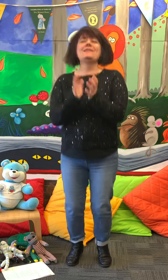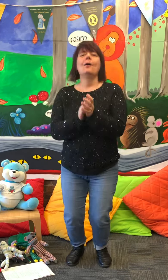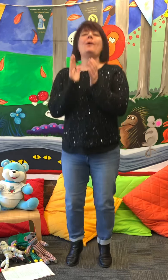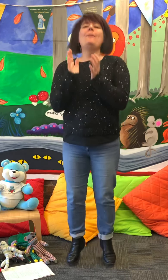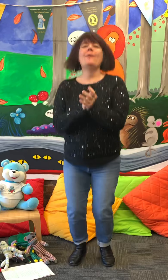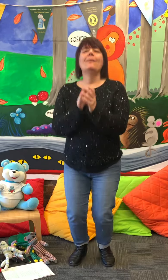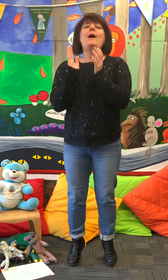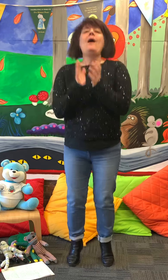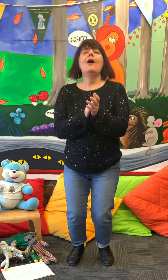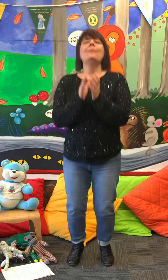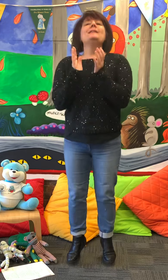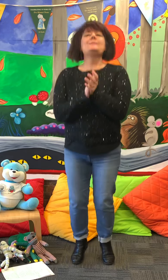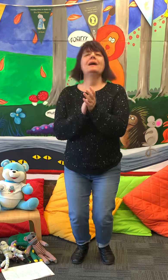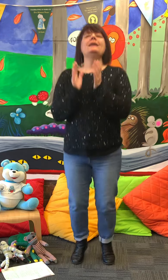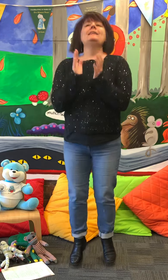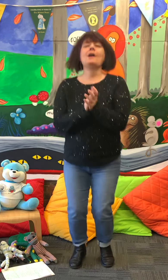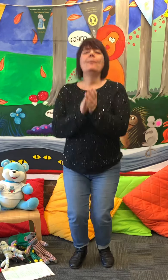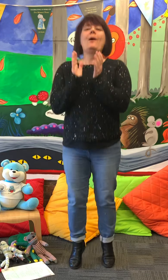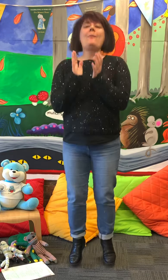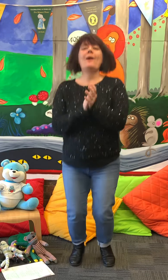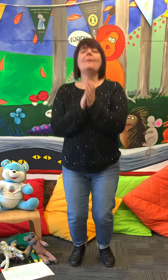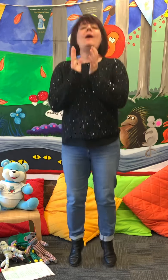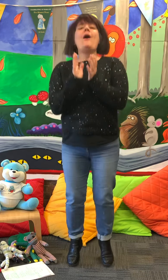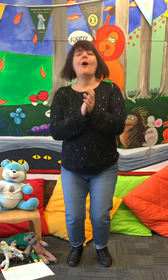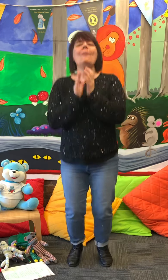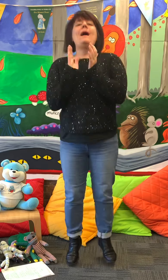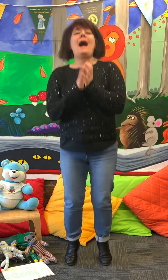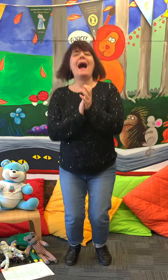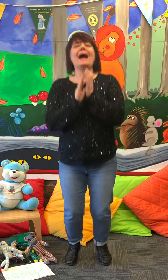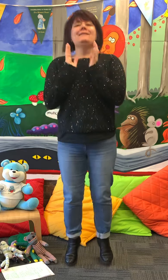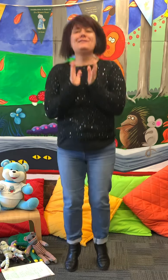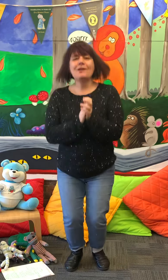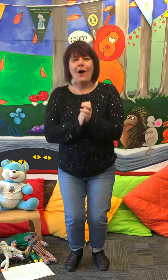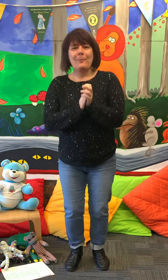hop, hop. Hop, little bunnies, hop, hop, hop. Hop and stop.